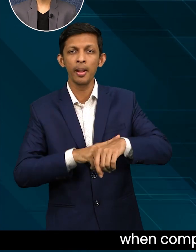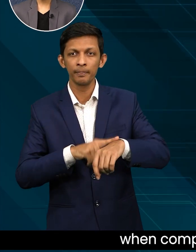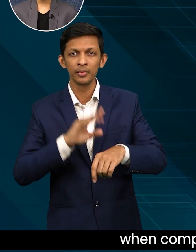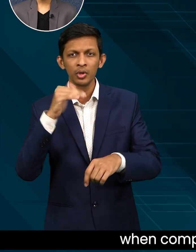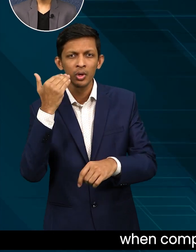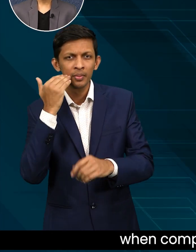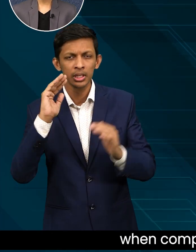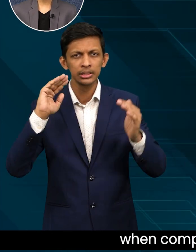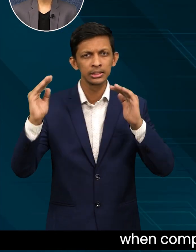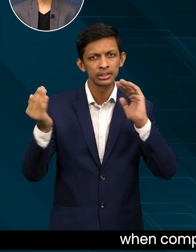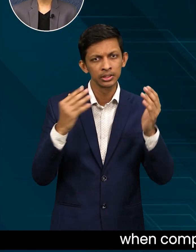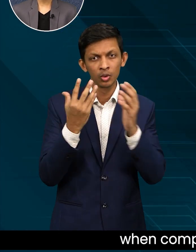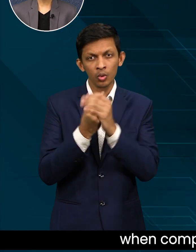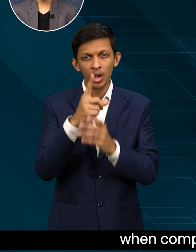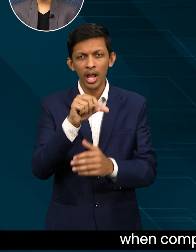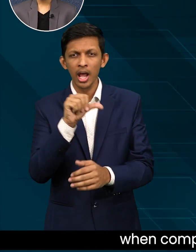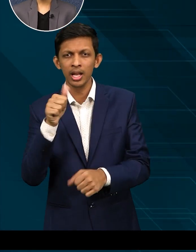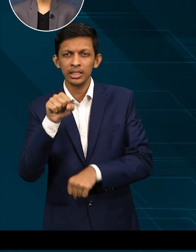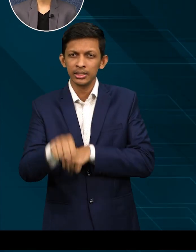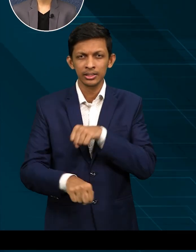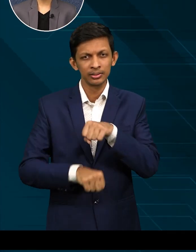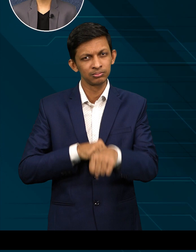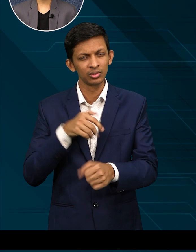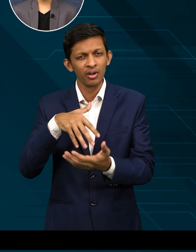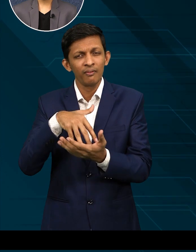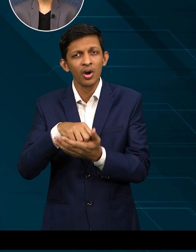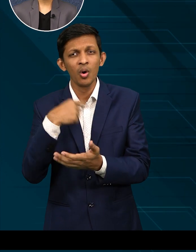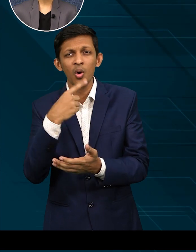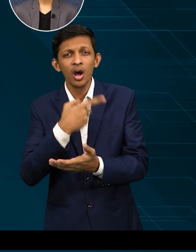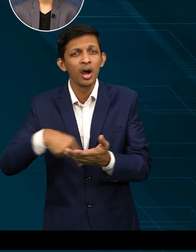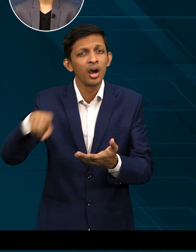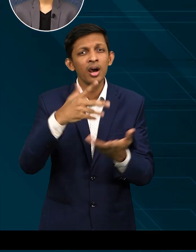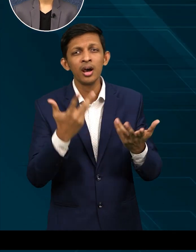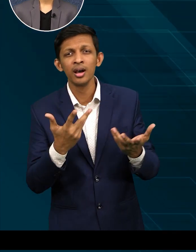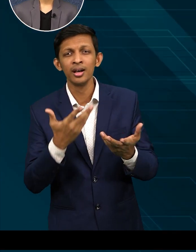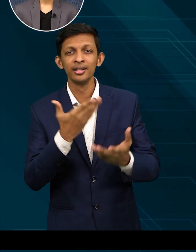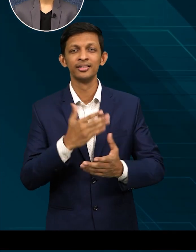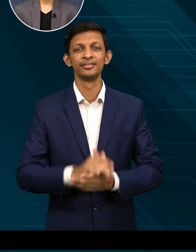when compared with another rickshaw puller who is weaker.